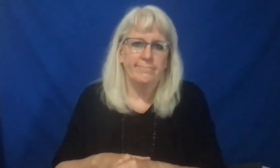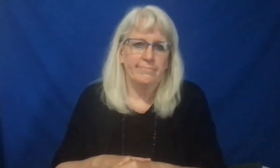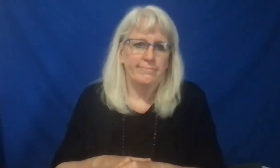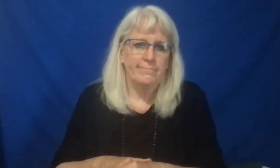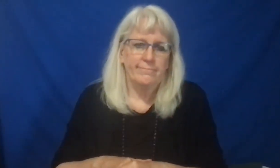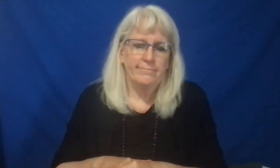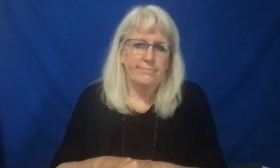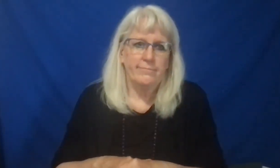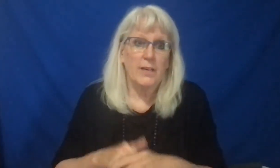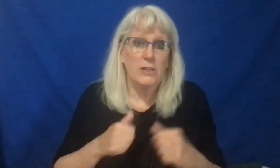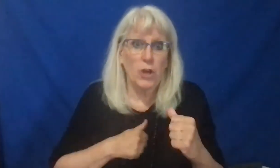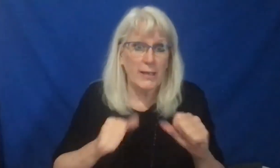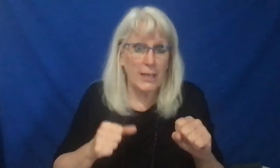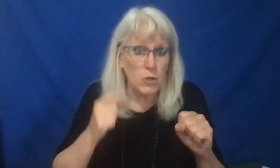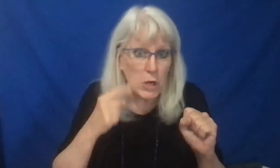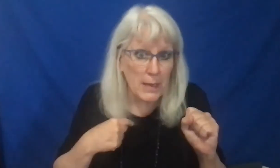Sorry, can you hear me? Yes.